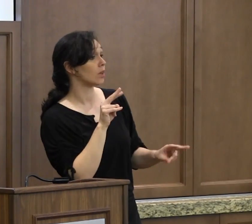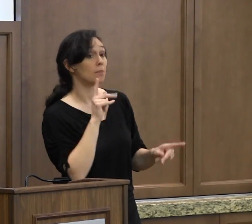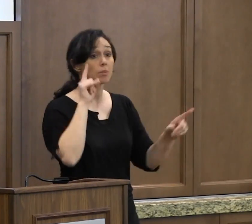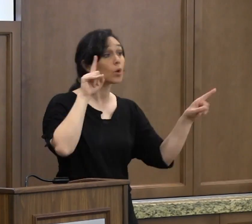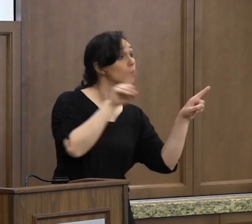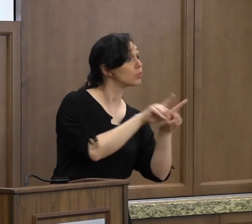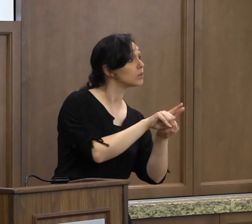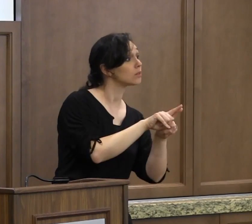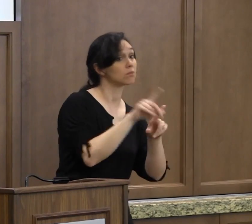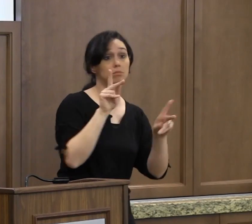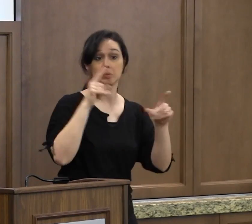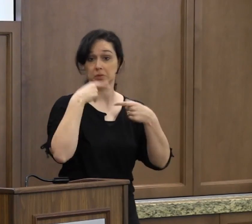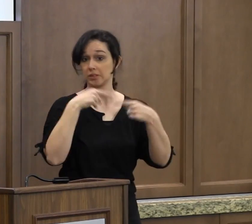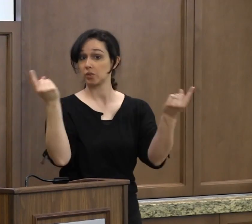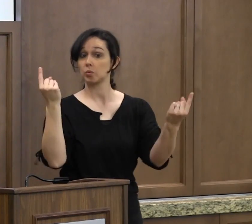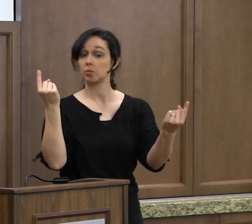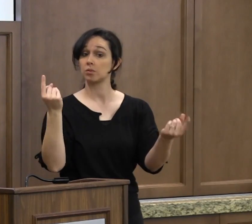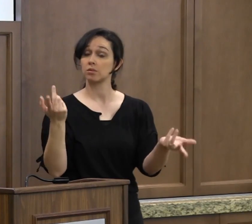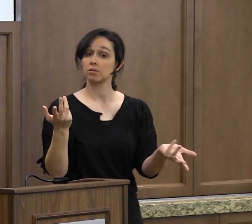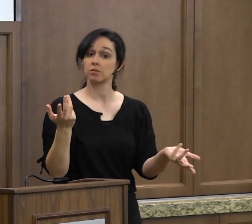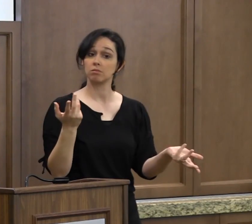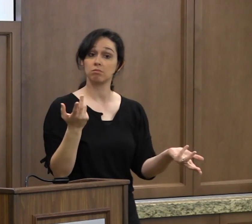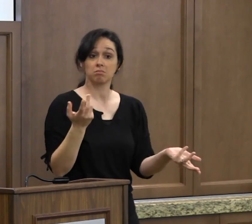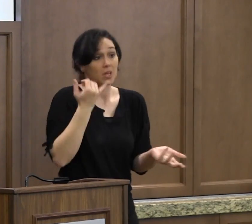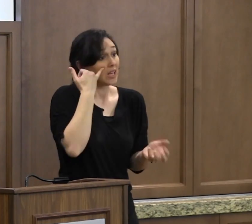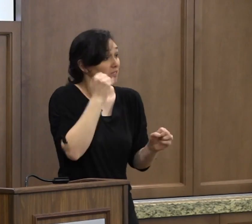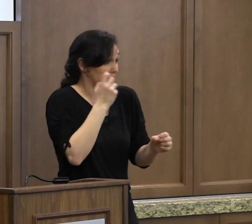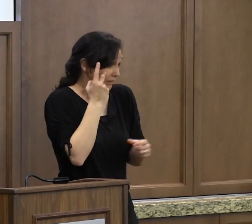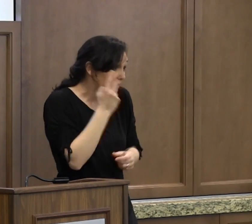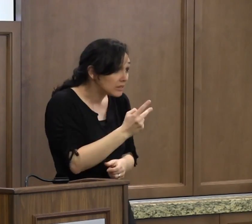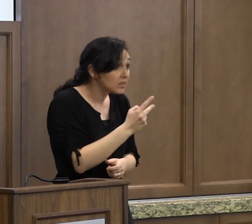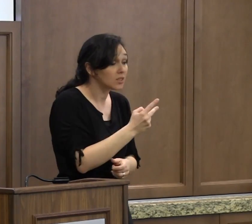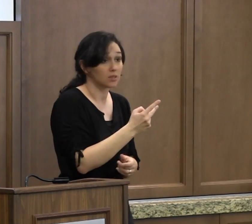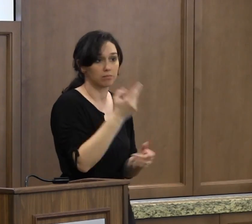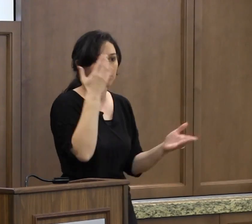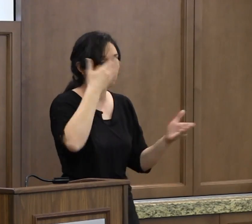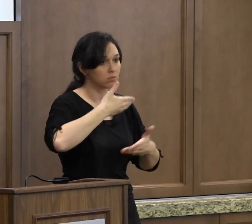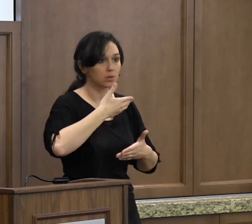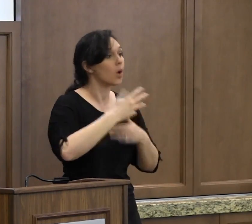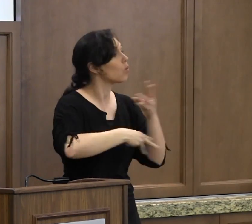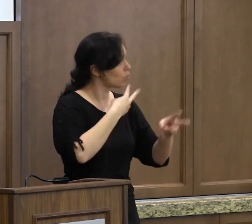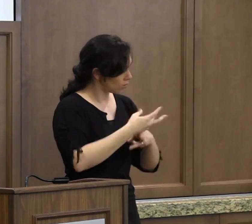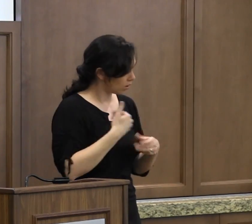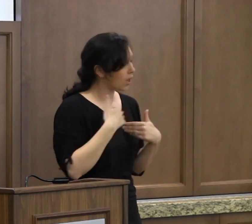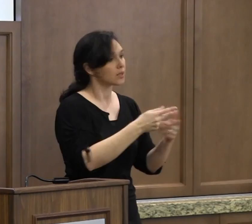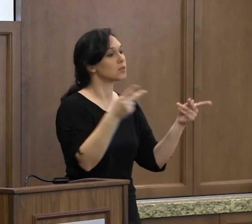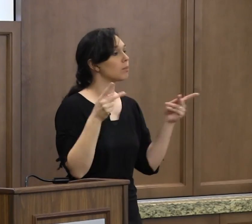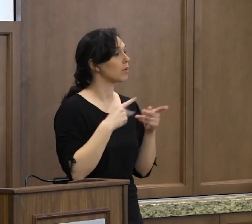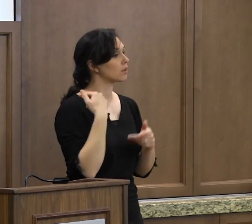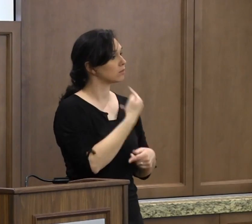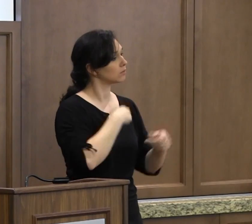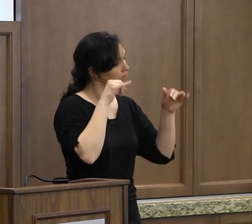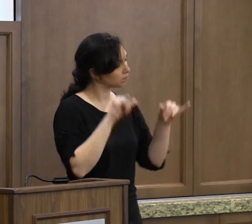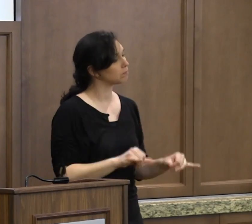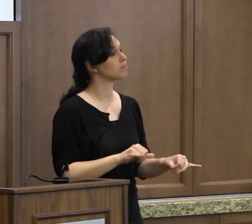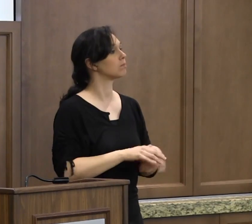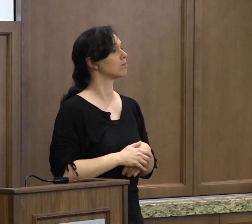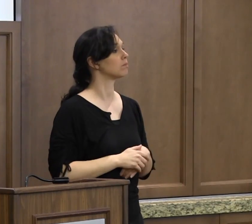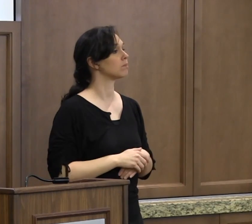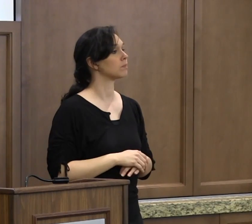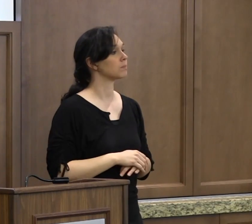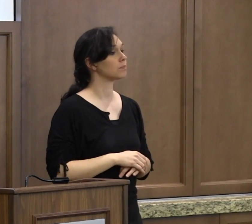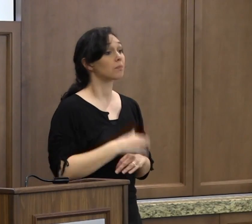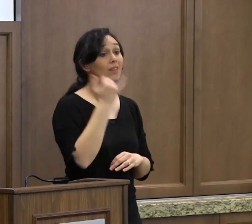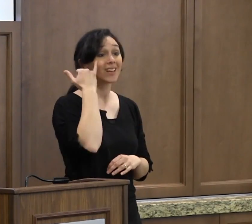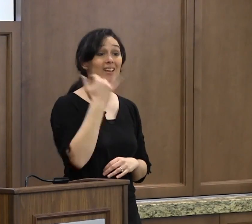agree to those who disagree. And whether we can see it or not, the world has a place for us all too.